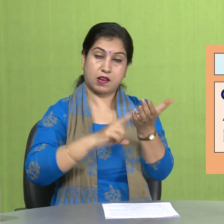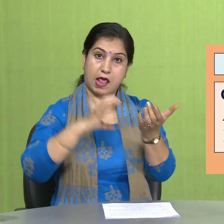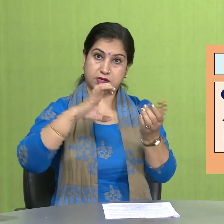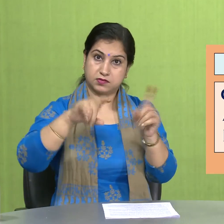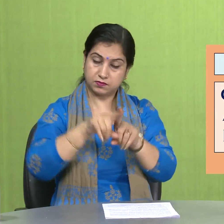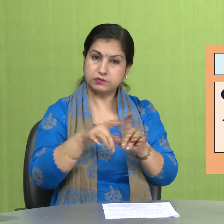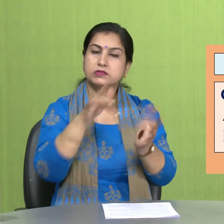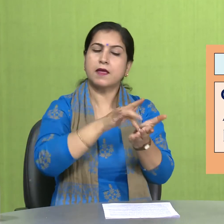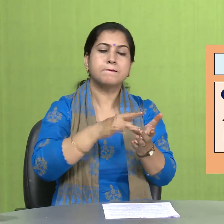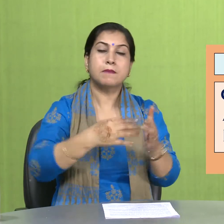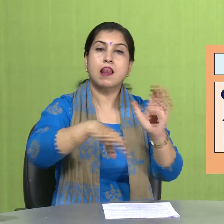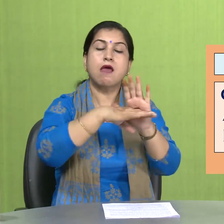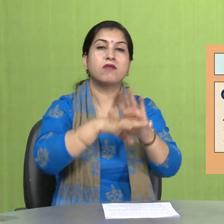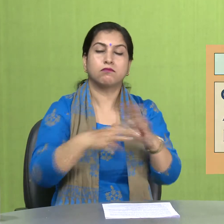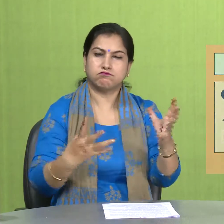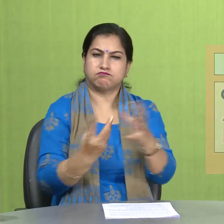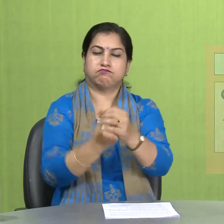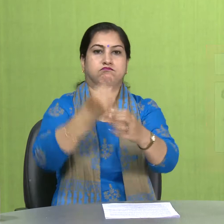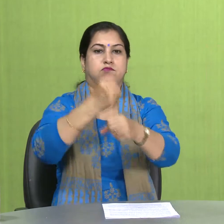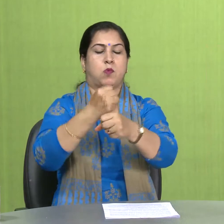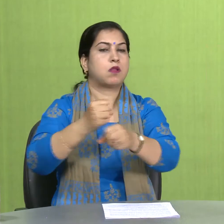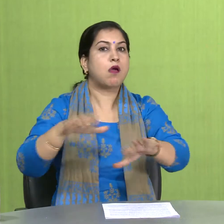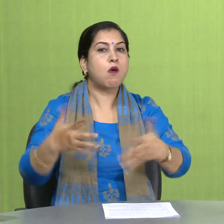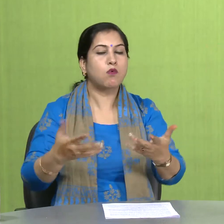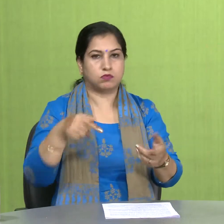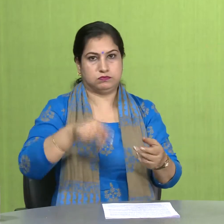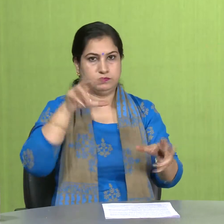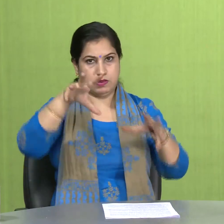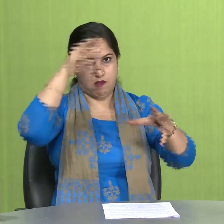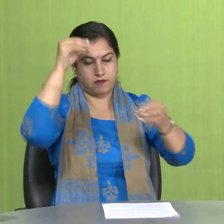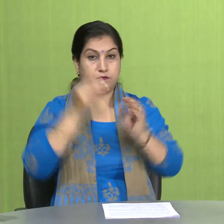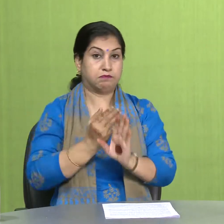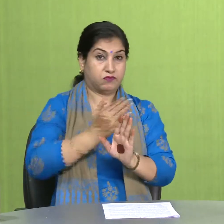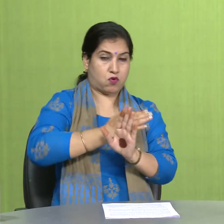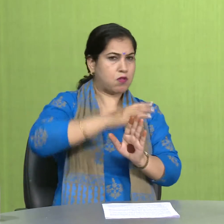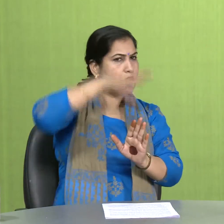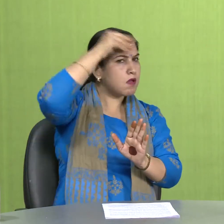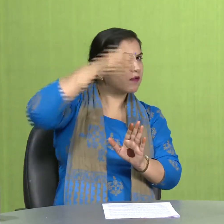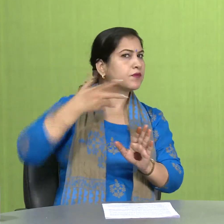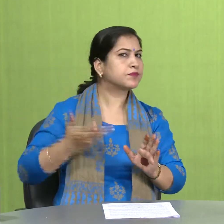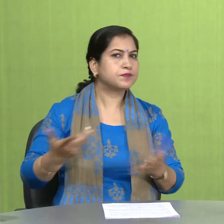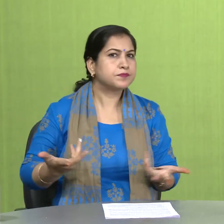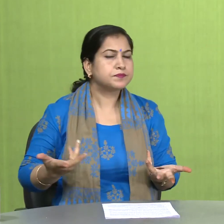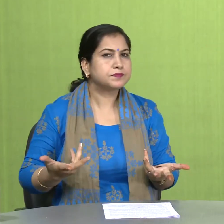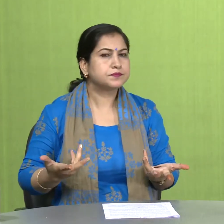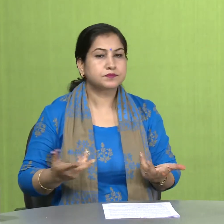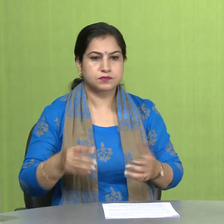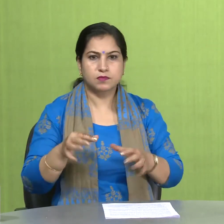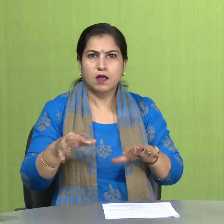the Union Level. In the previous lesson we had learnt about the process of electing the